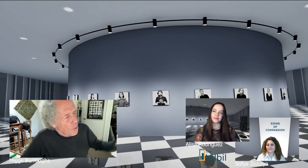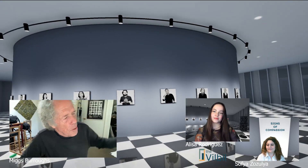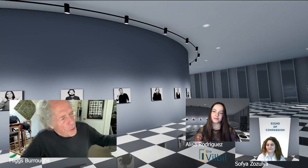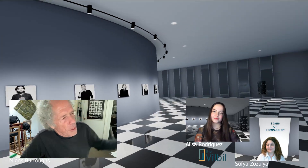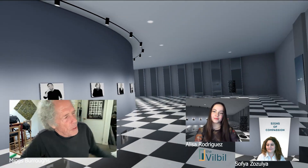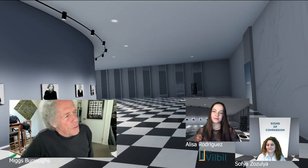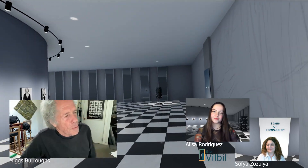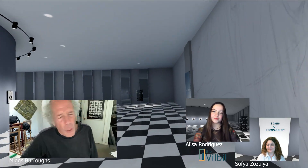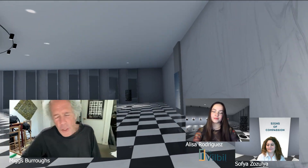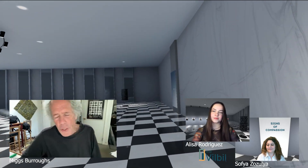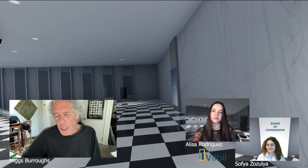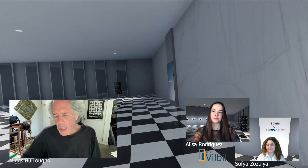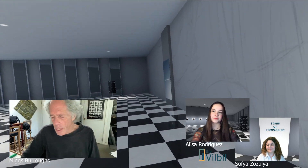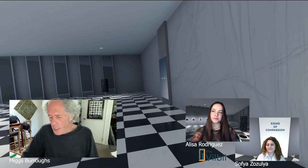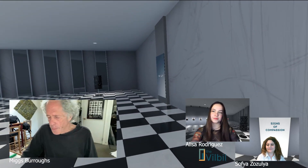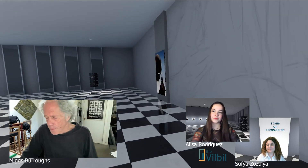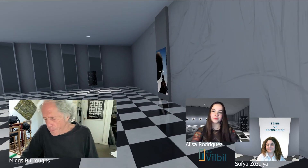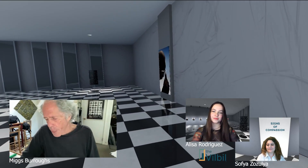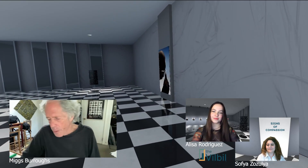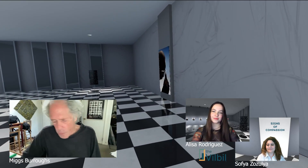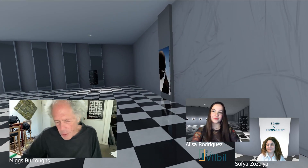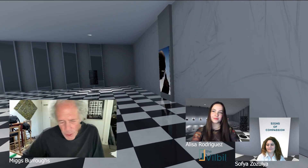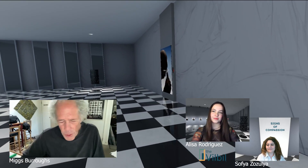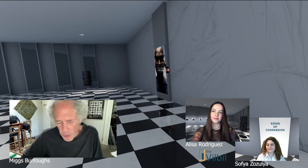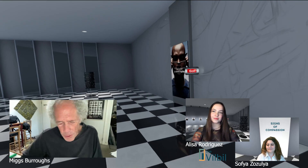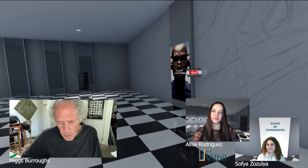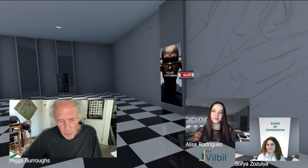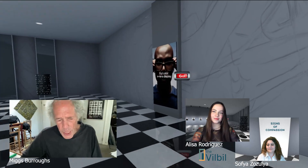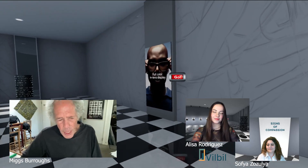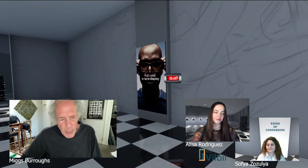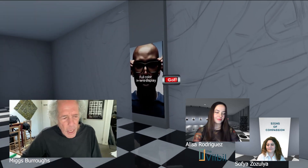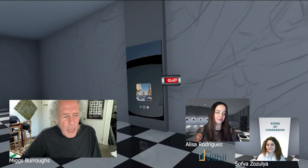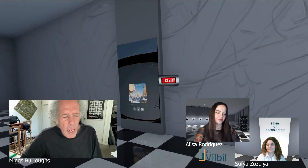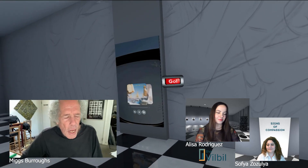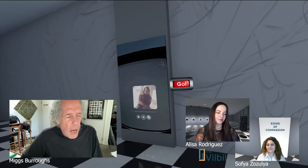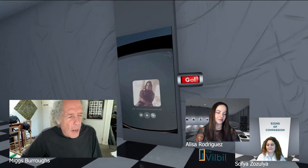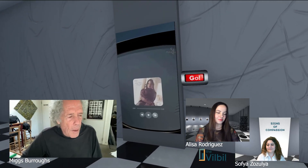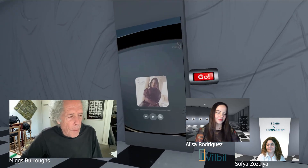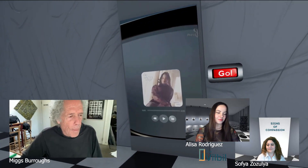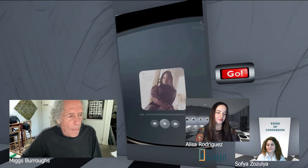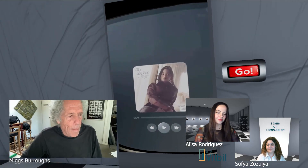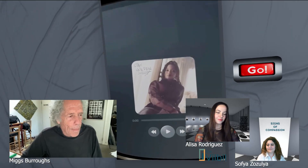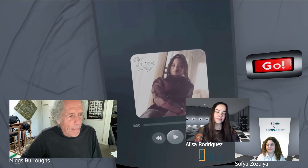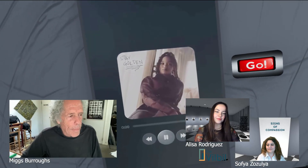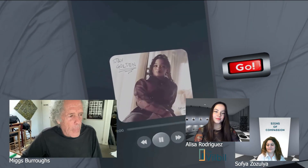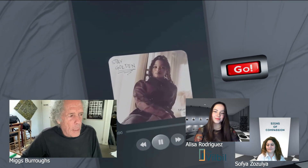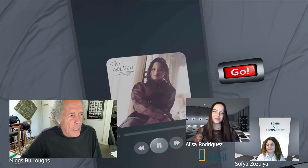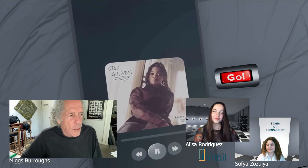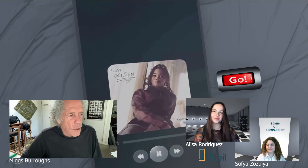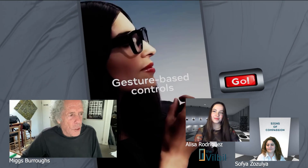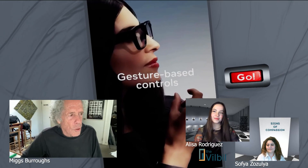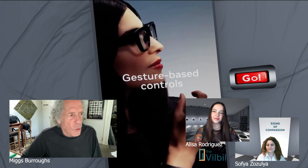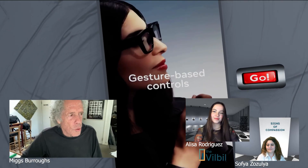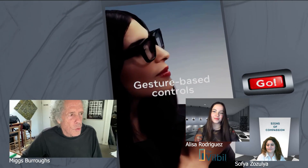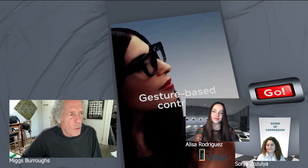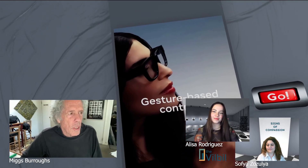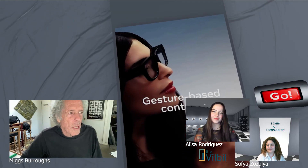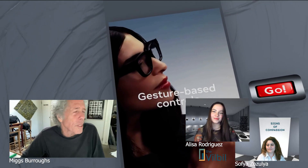grown and lives in Boston, and we see each other when we can. So